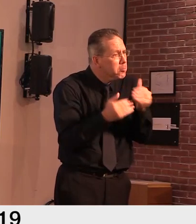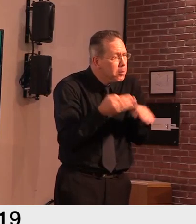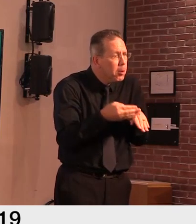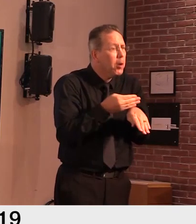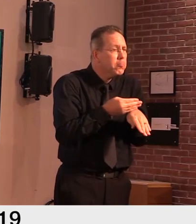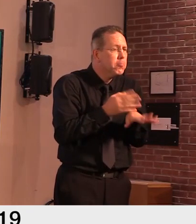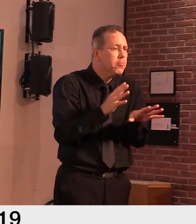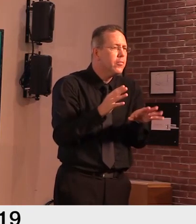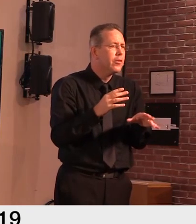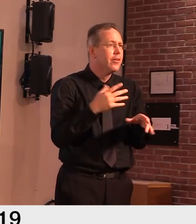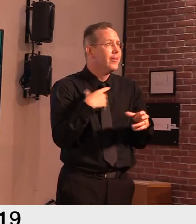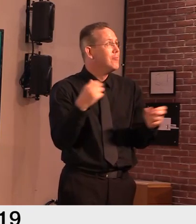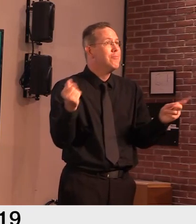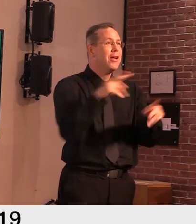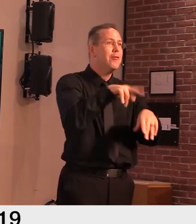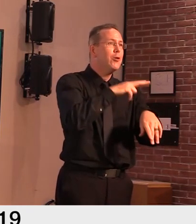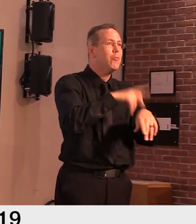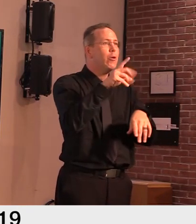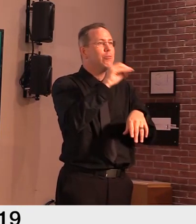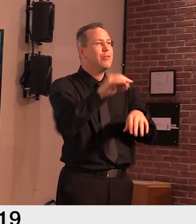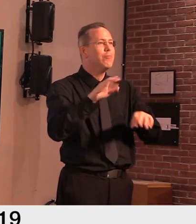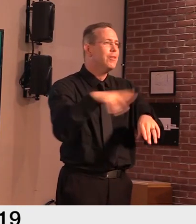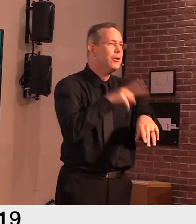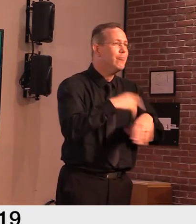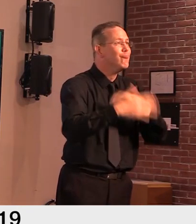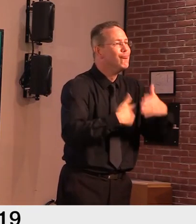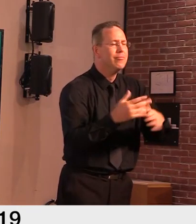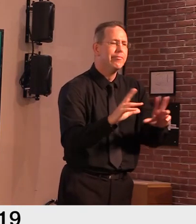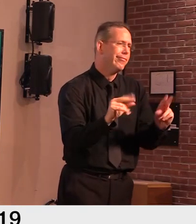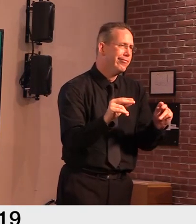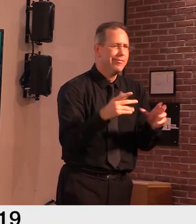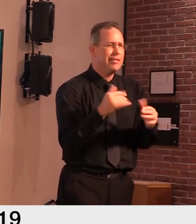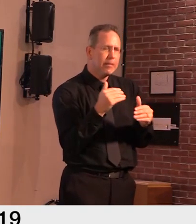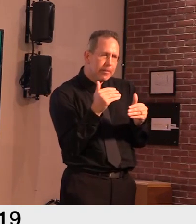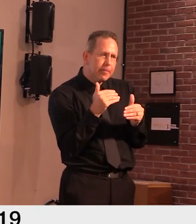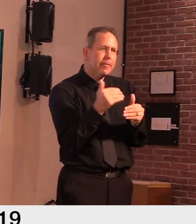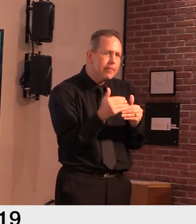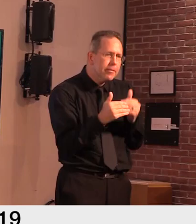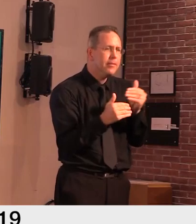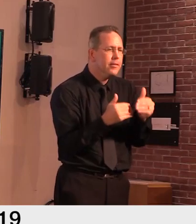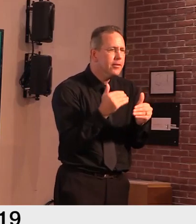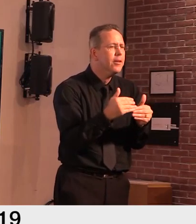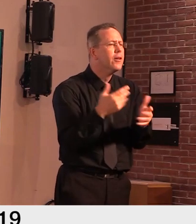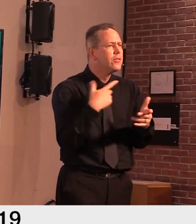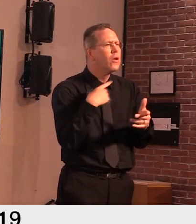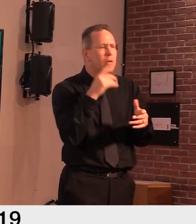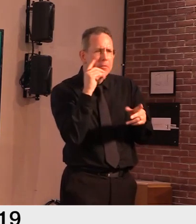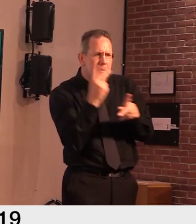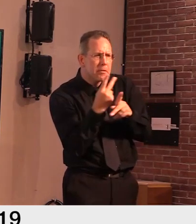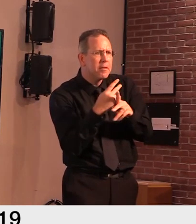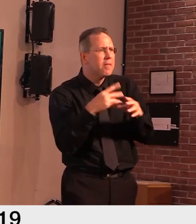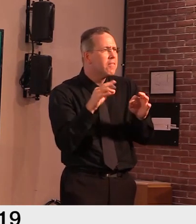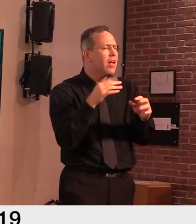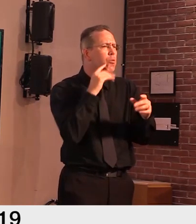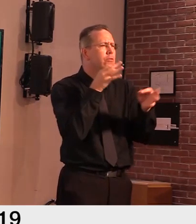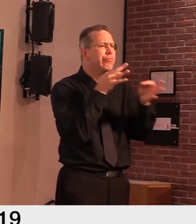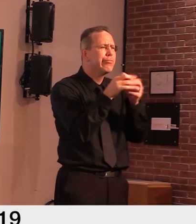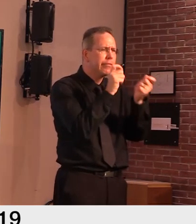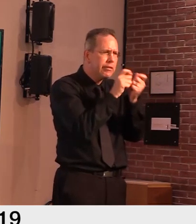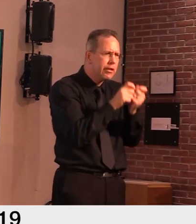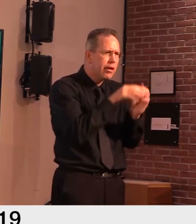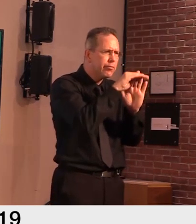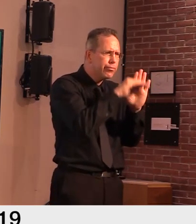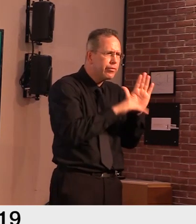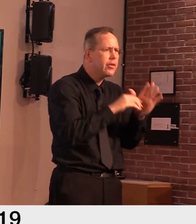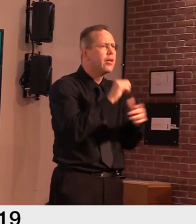in the right direction, and when paired with weekly updates to the cross-state travel map, we hope a path to